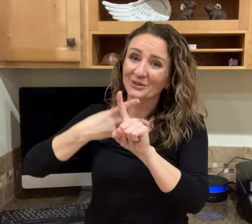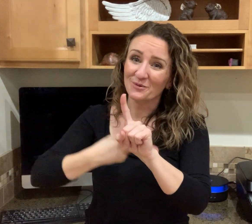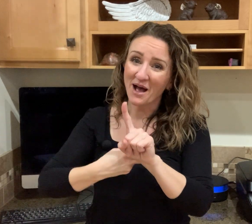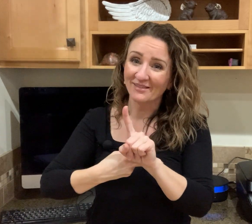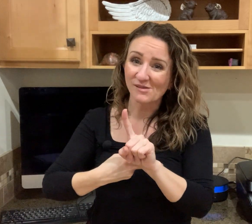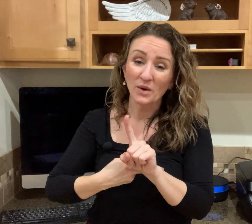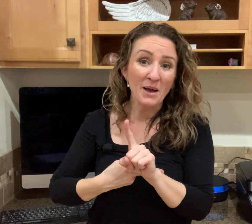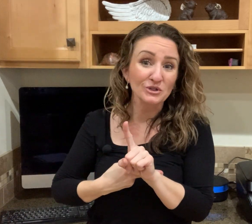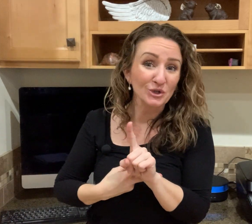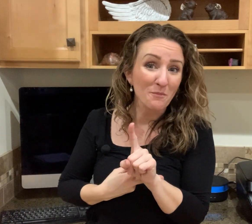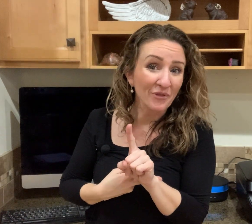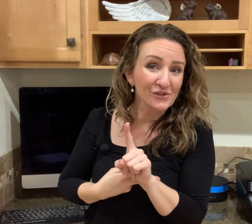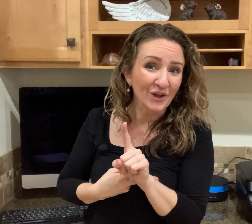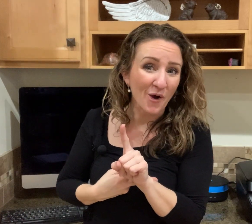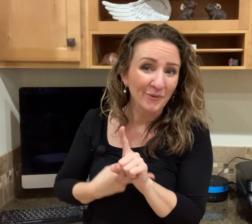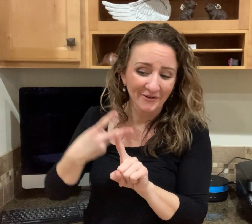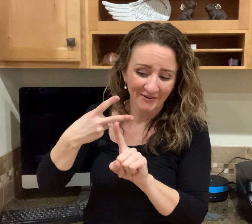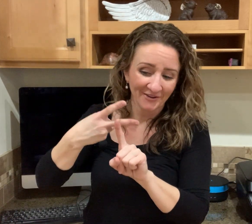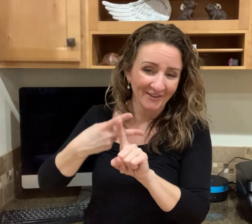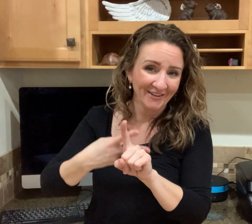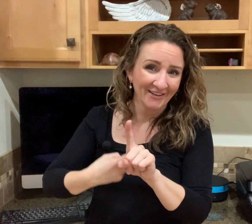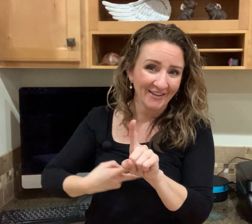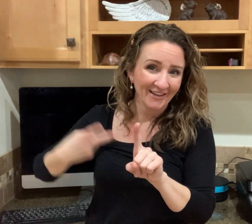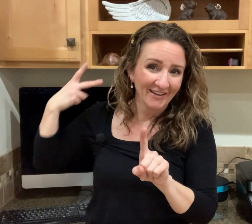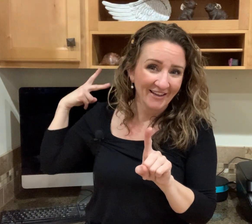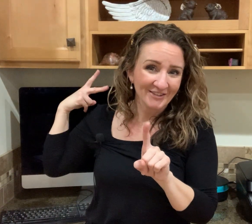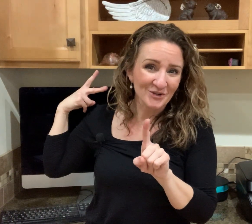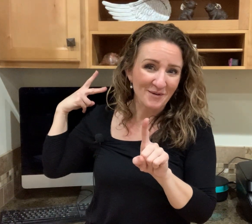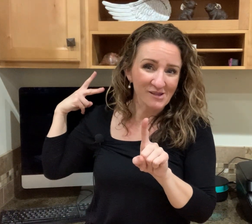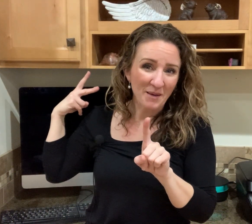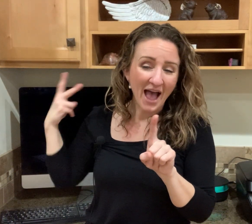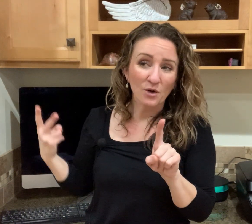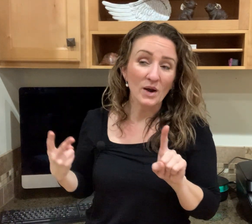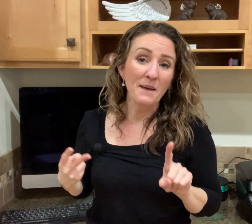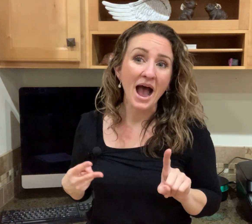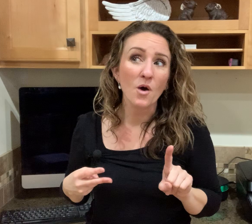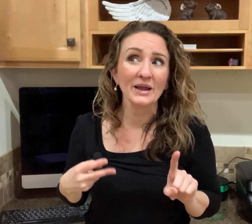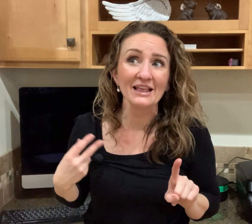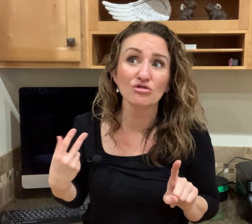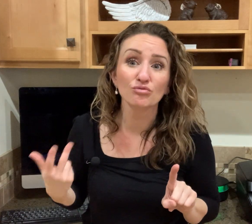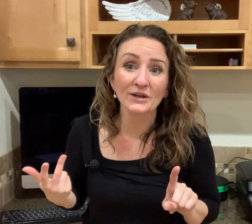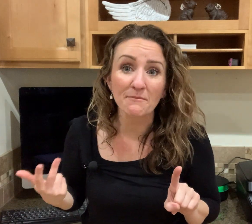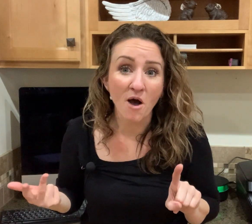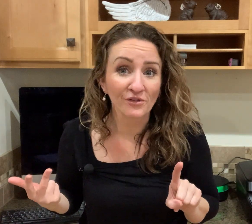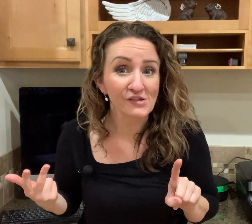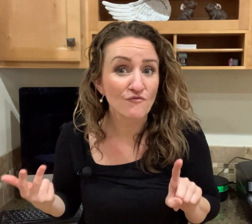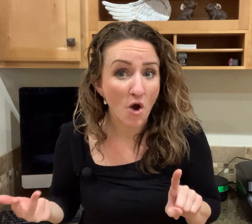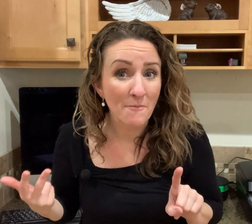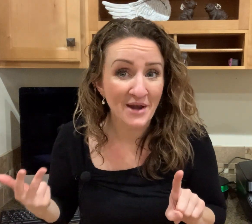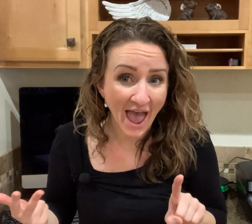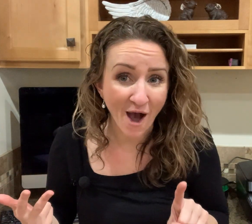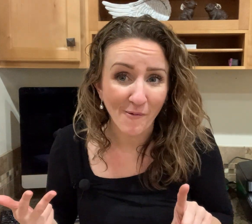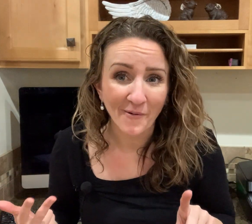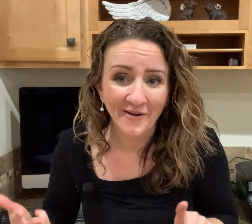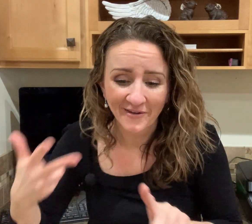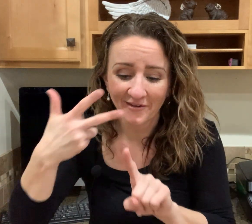2 months. What about 2 months ago? 2 months back. What about 3 months from now?